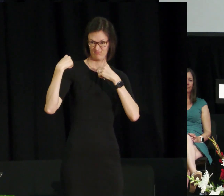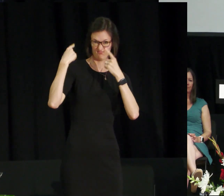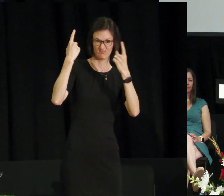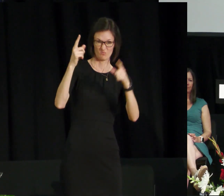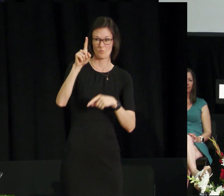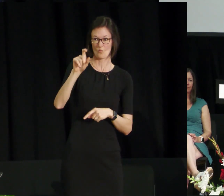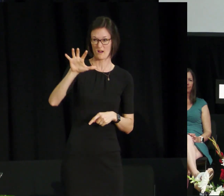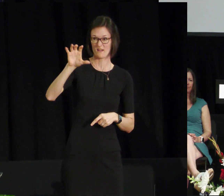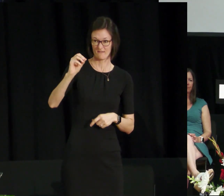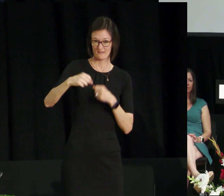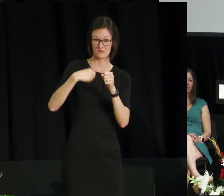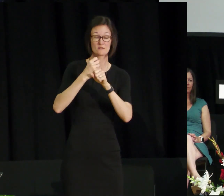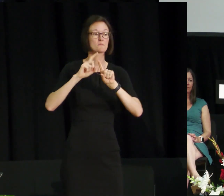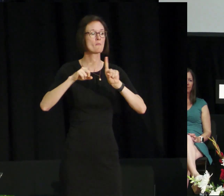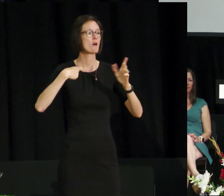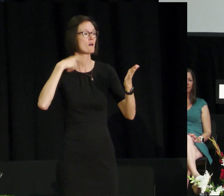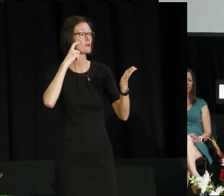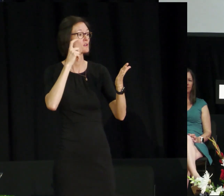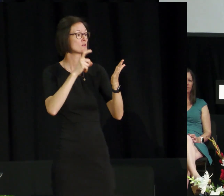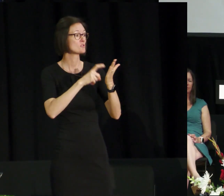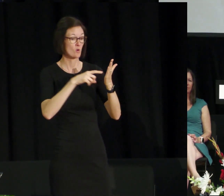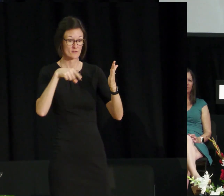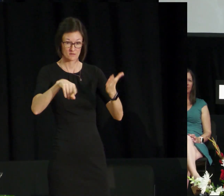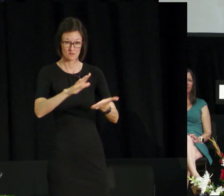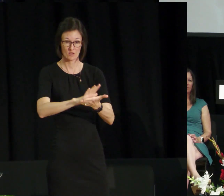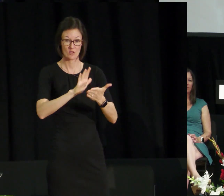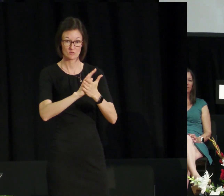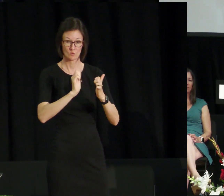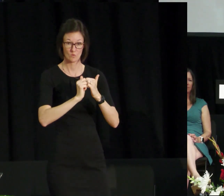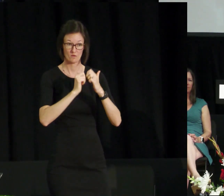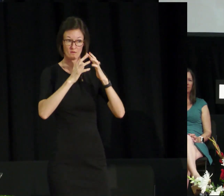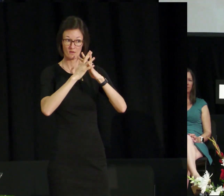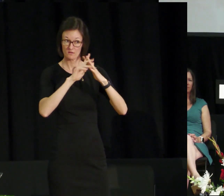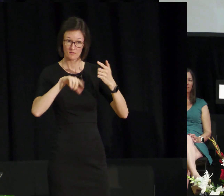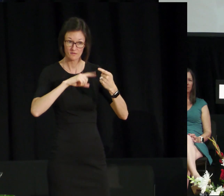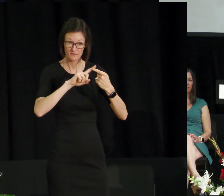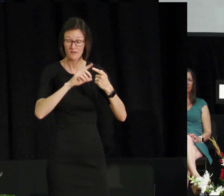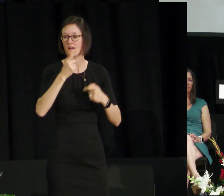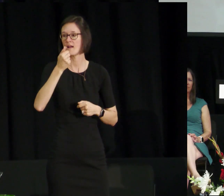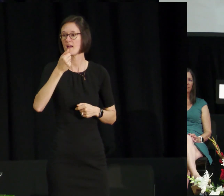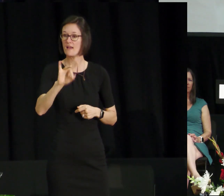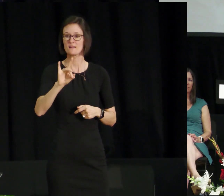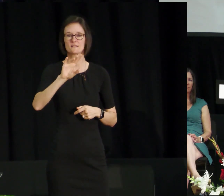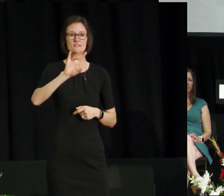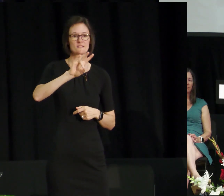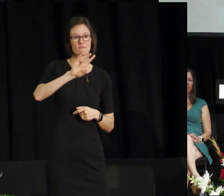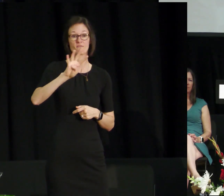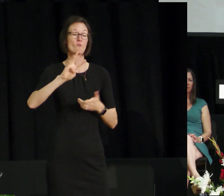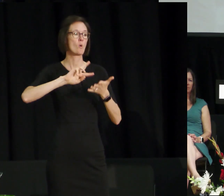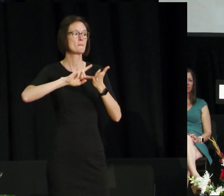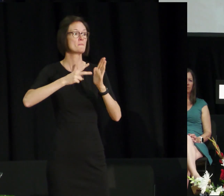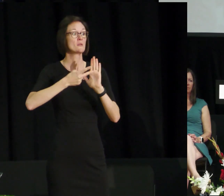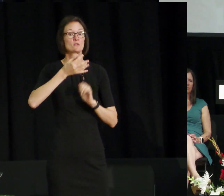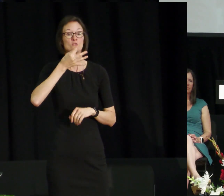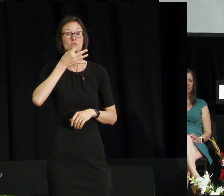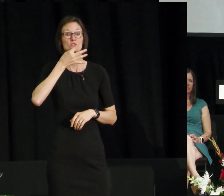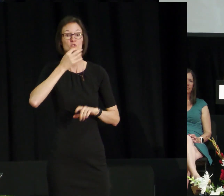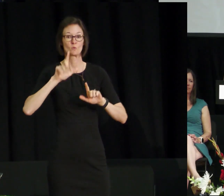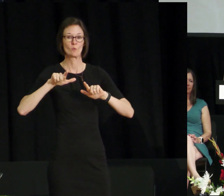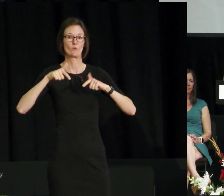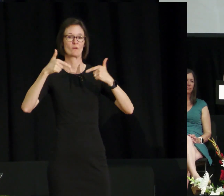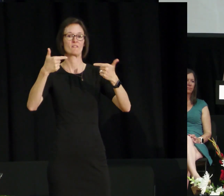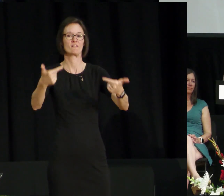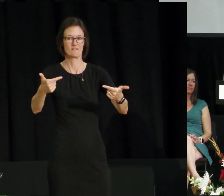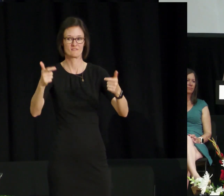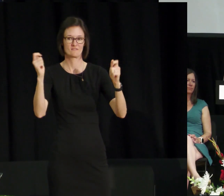you were built in 1874 And your sesquicentennial is coming up very, very soon